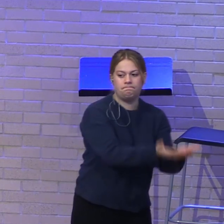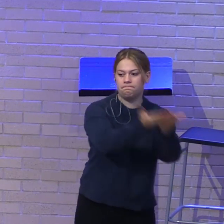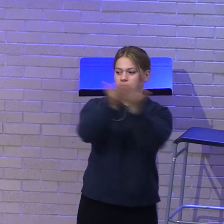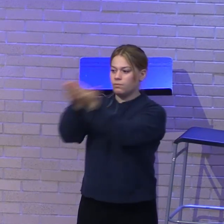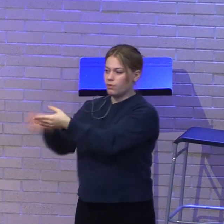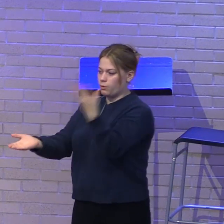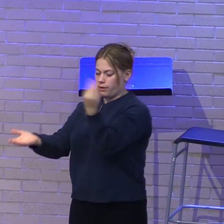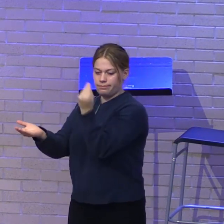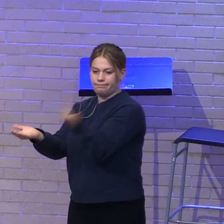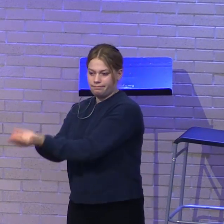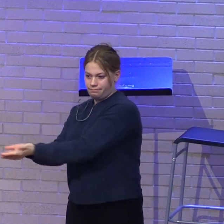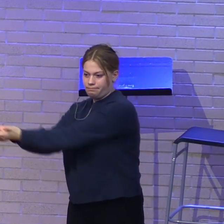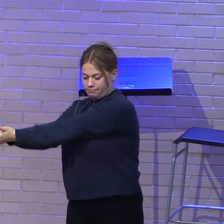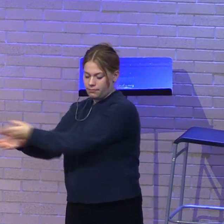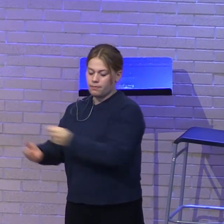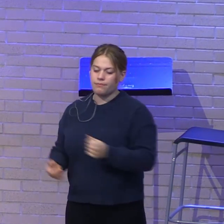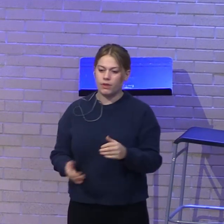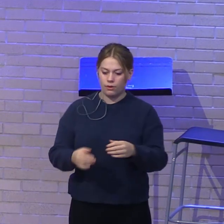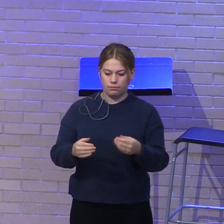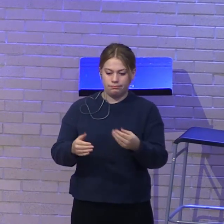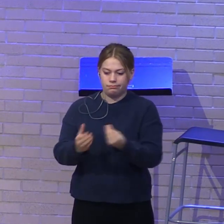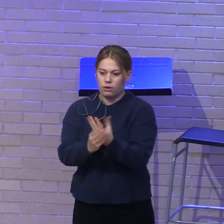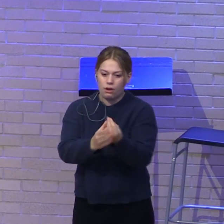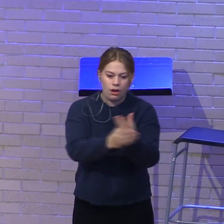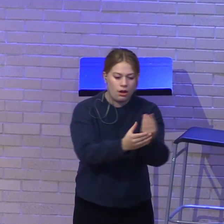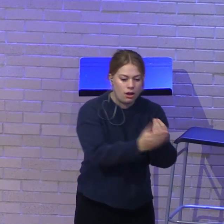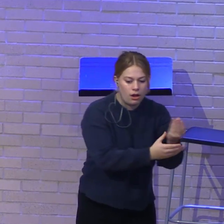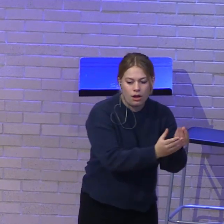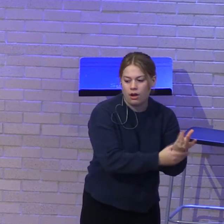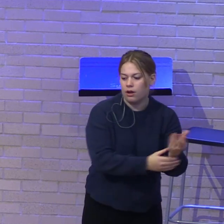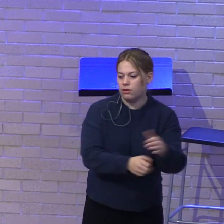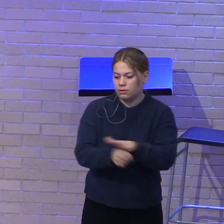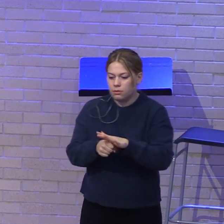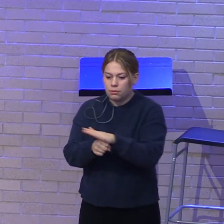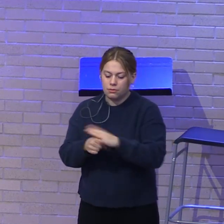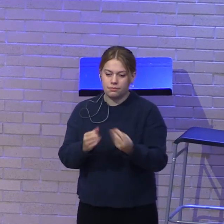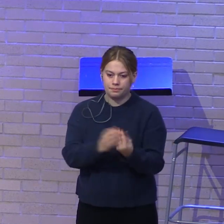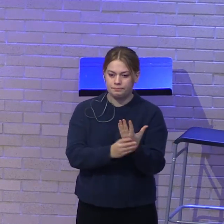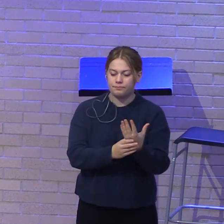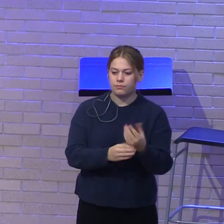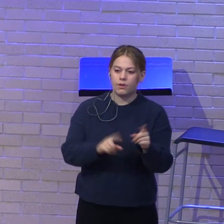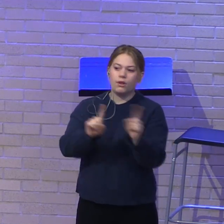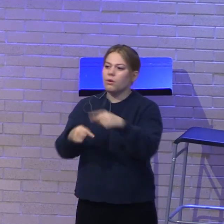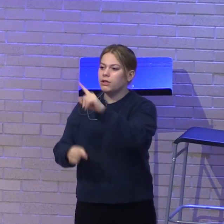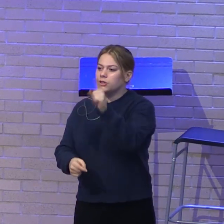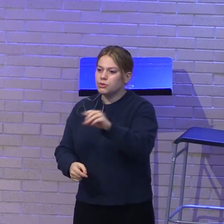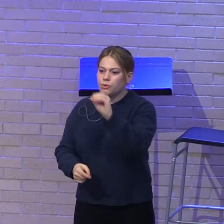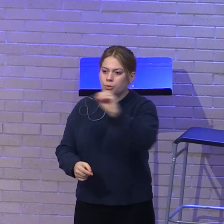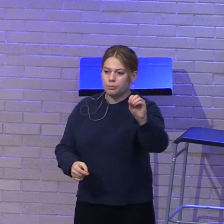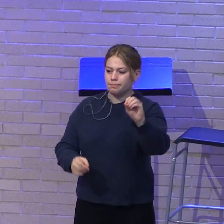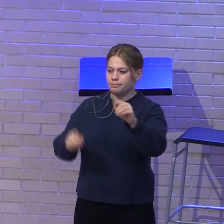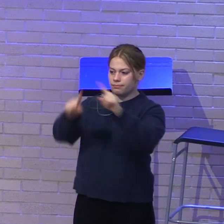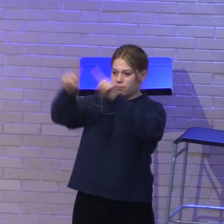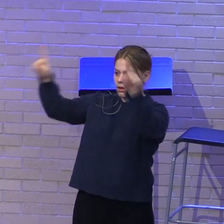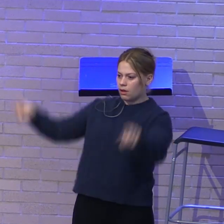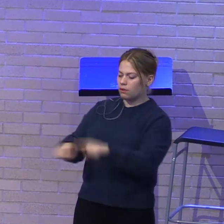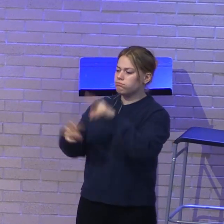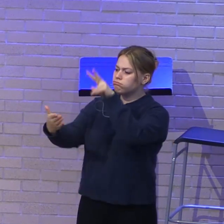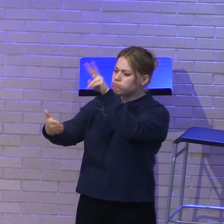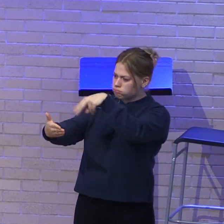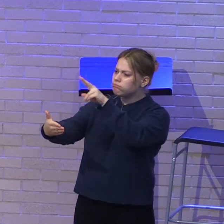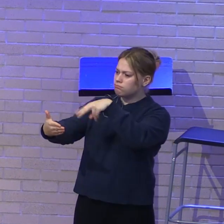could plant a garden of local plants. Or even just go to the zoo and read all of the signs and learn about what you're looking at